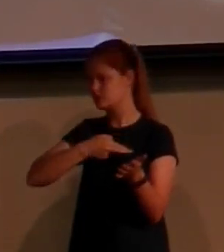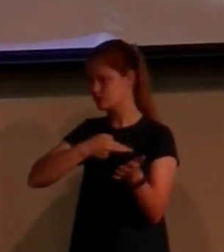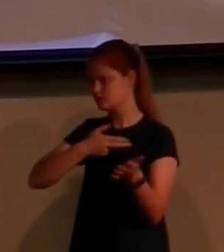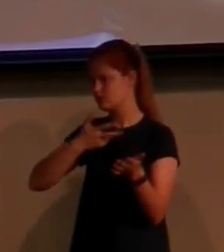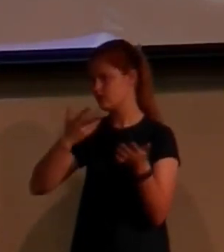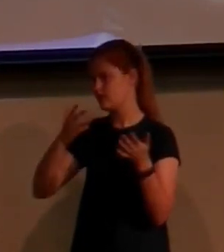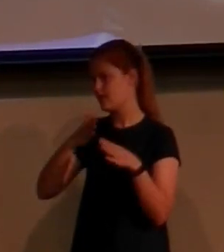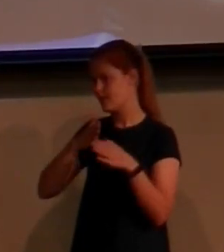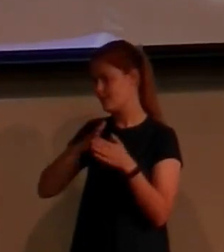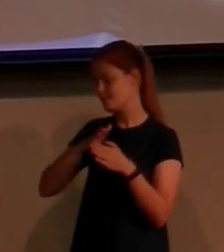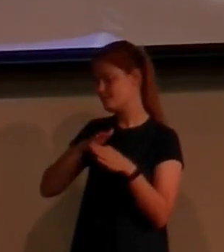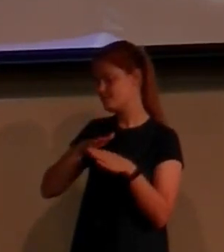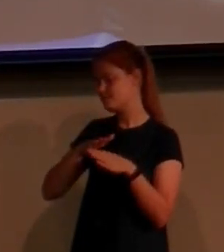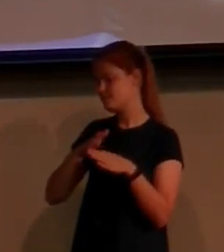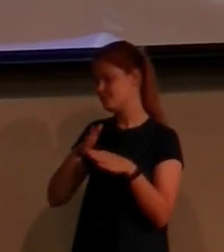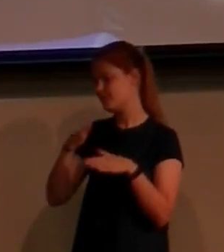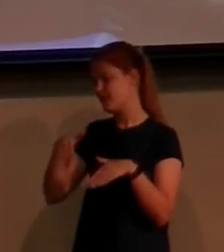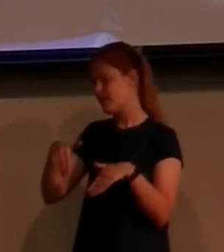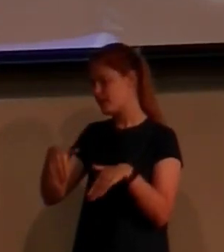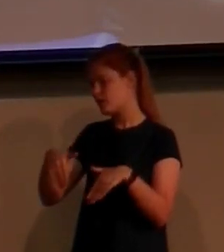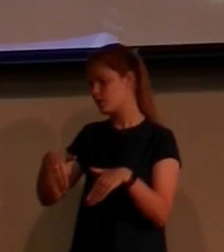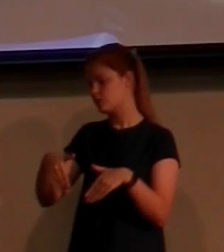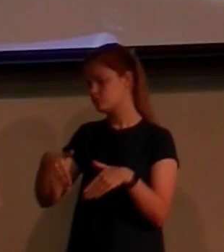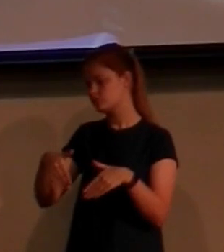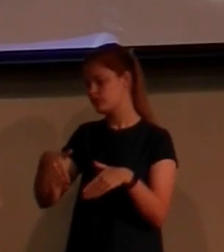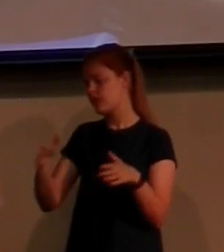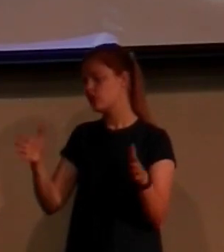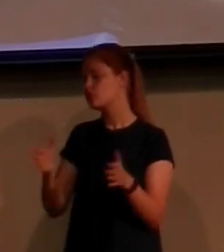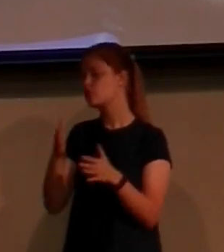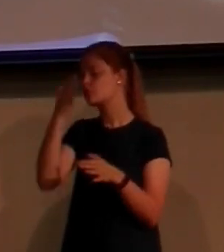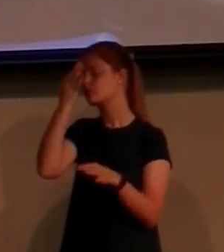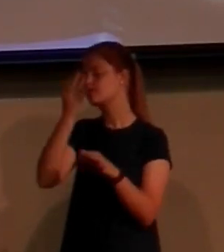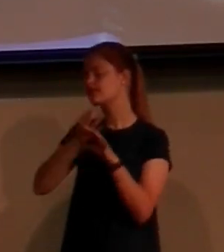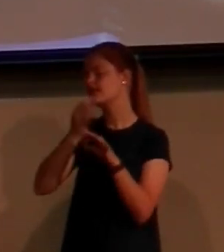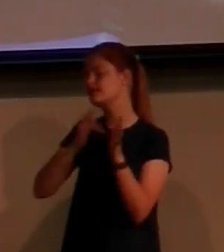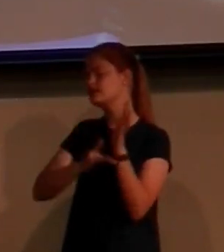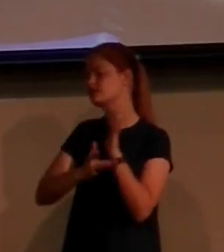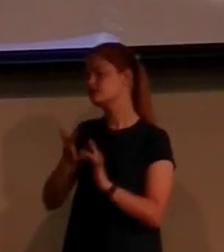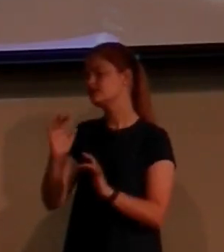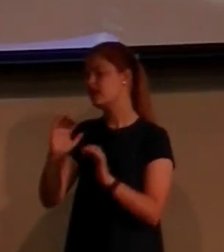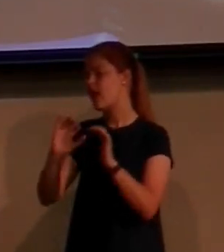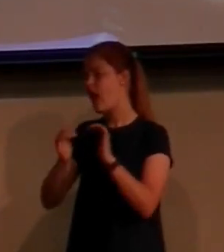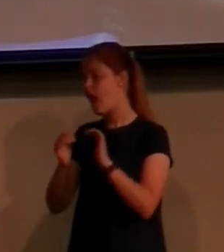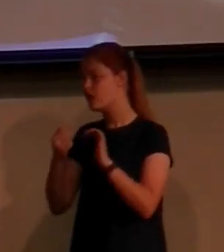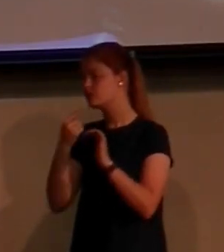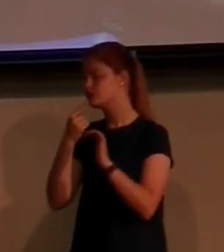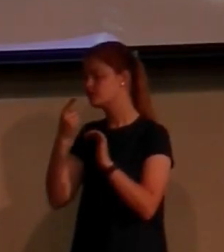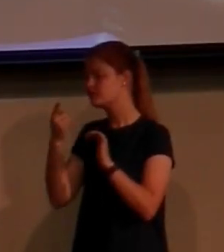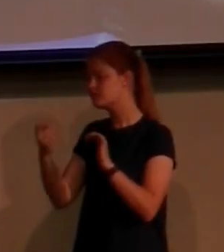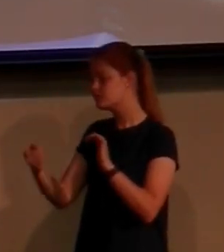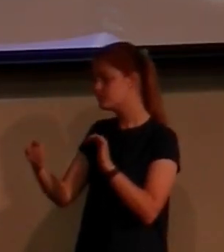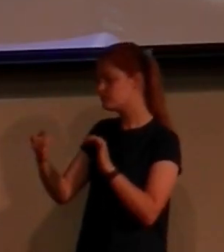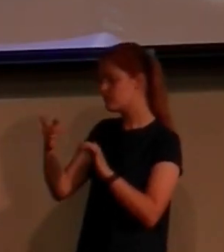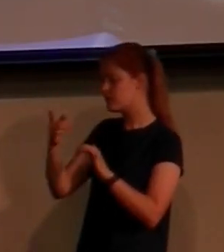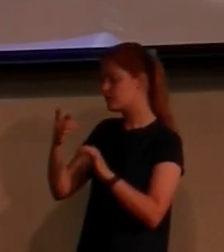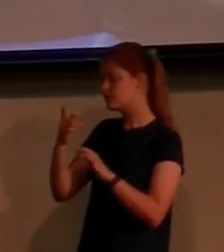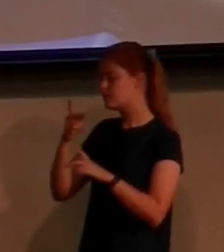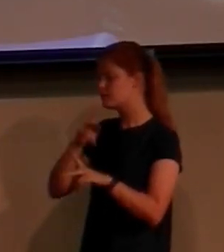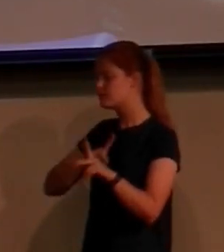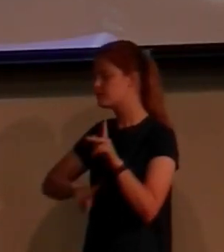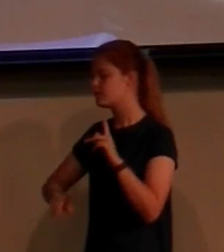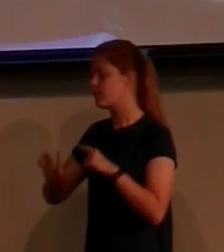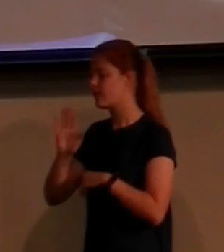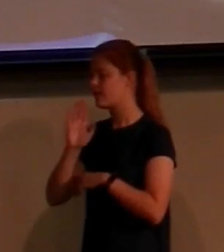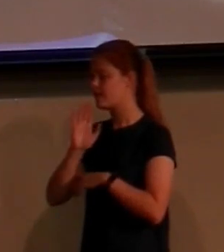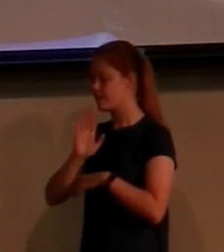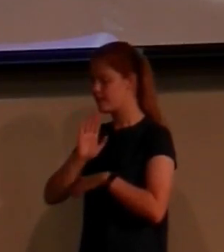promote faith in Jesus by telling people their testimony, but they don't actually